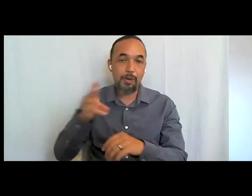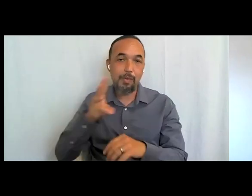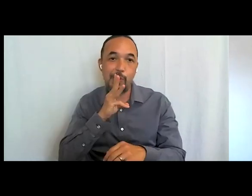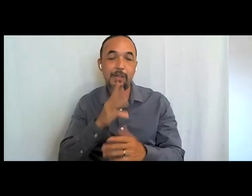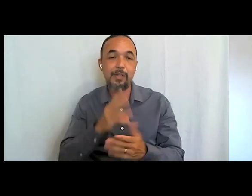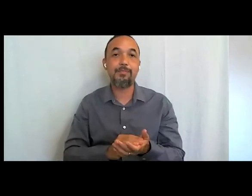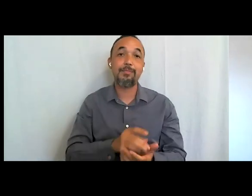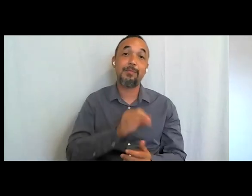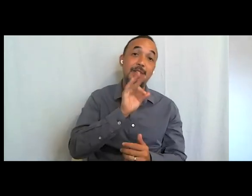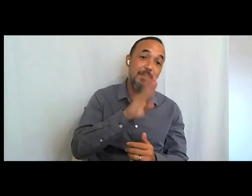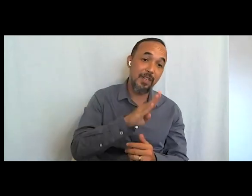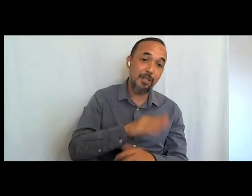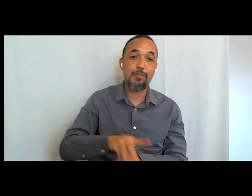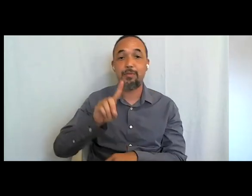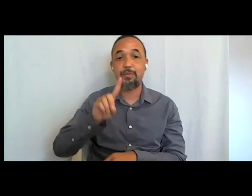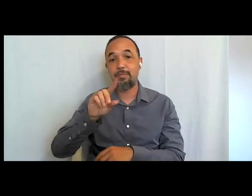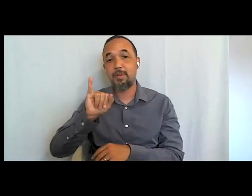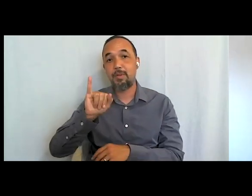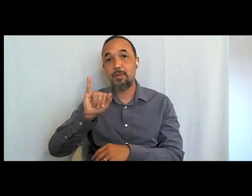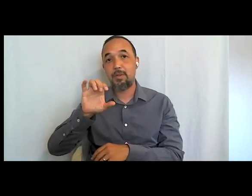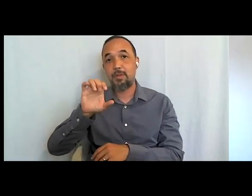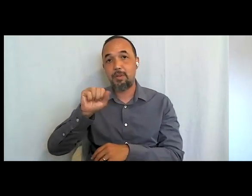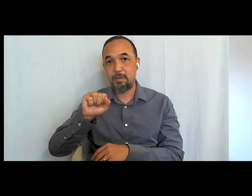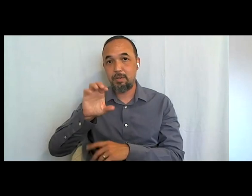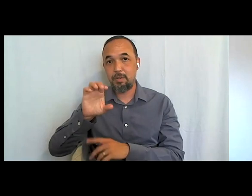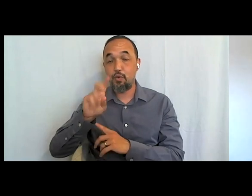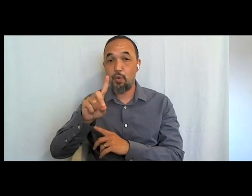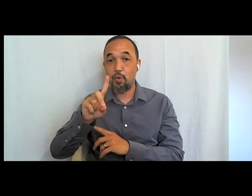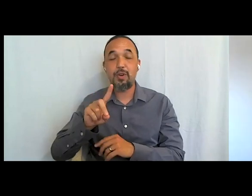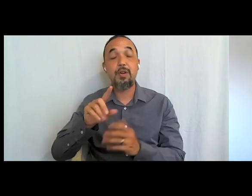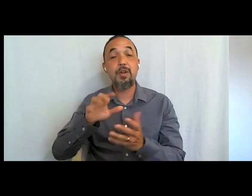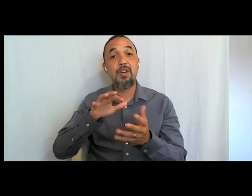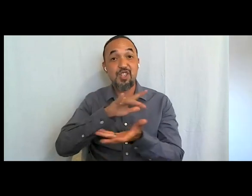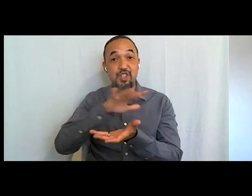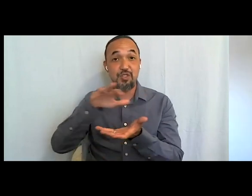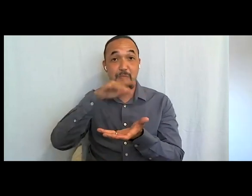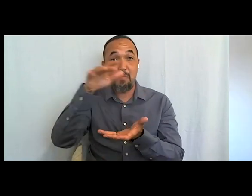are good options. Yes. Smoke signals, also a great idea. Yep.